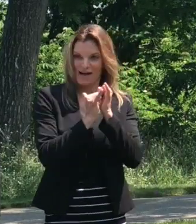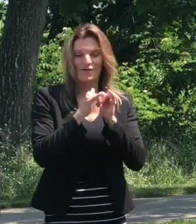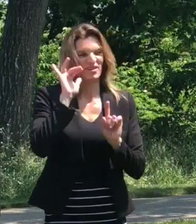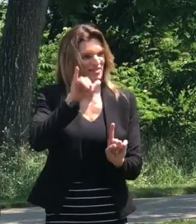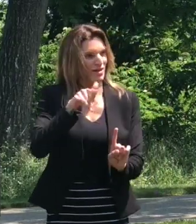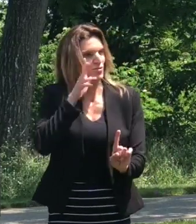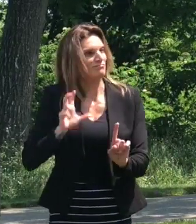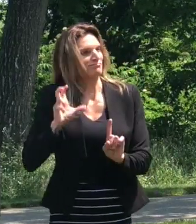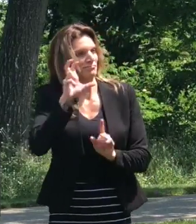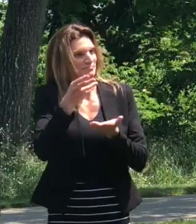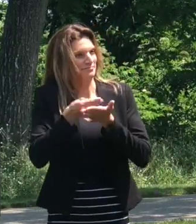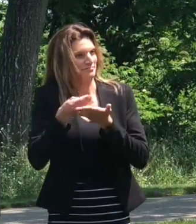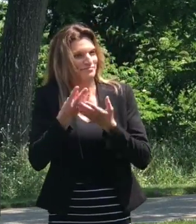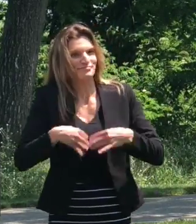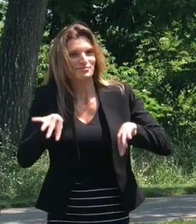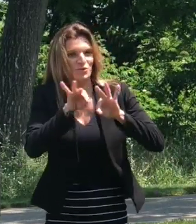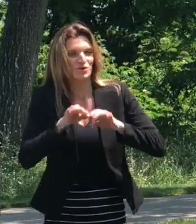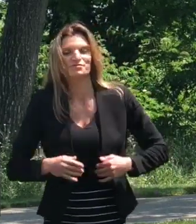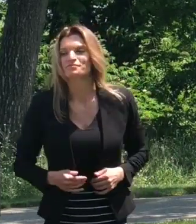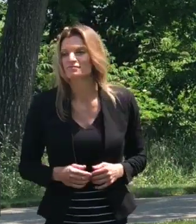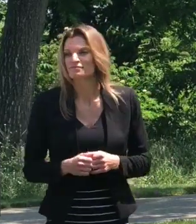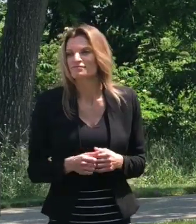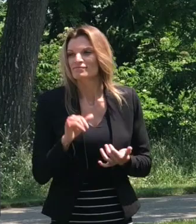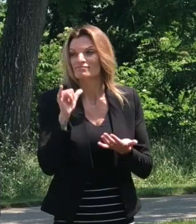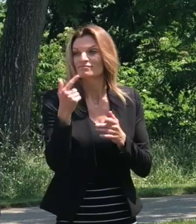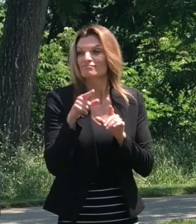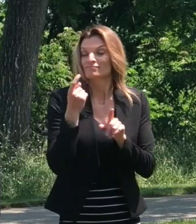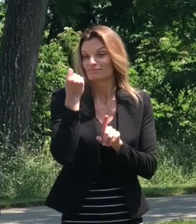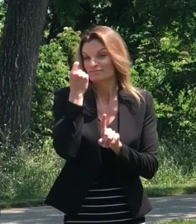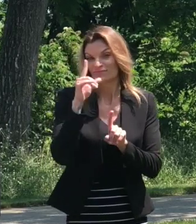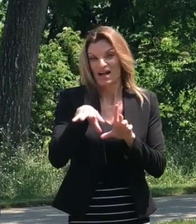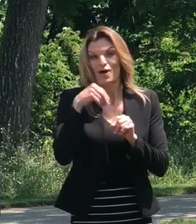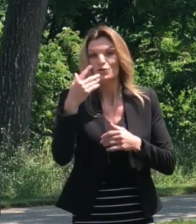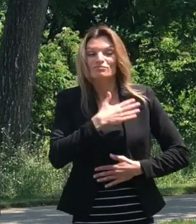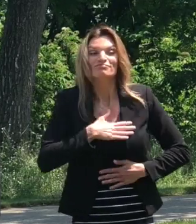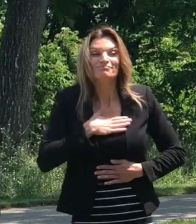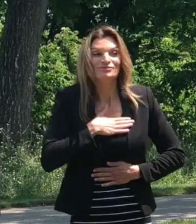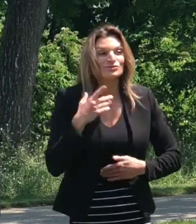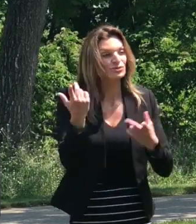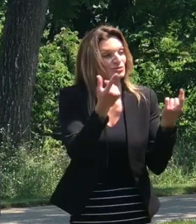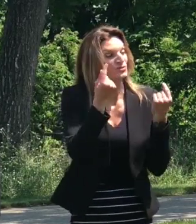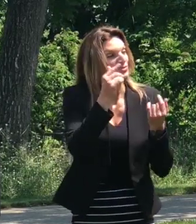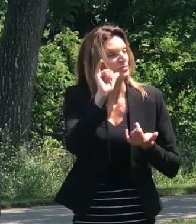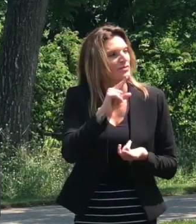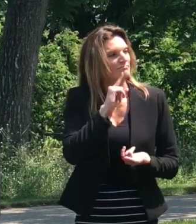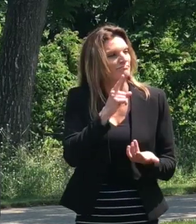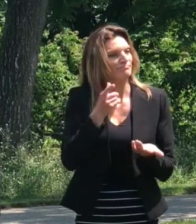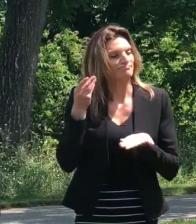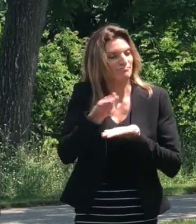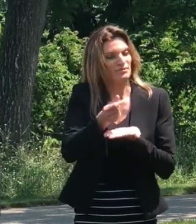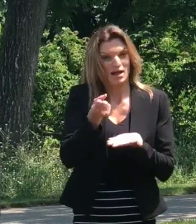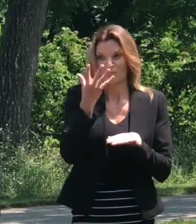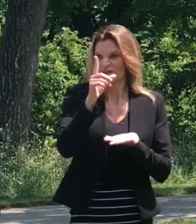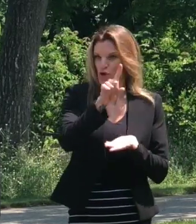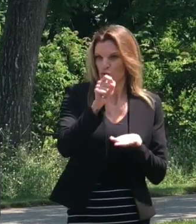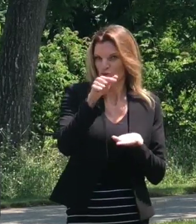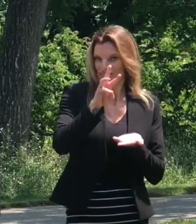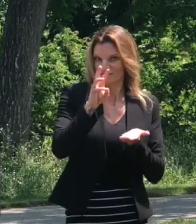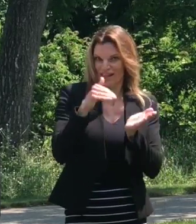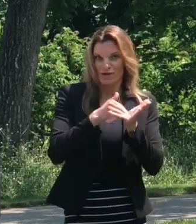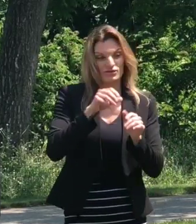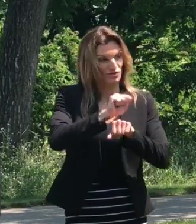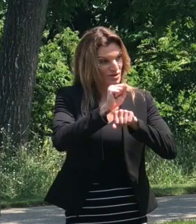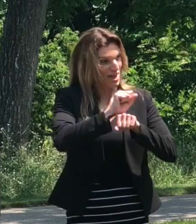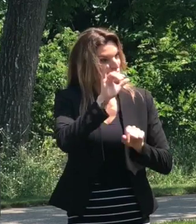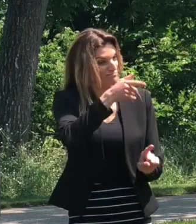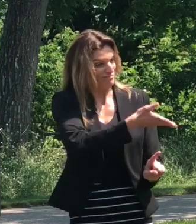this pandemic is so important. Our outdoor recreation sustains 126,000 jobs and